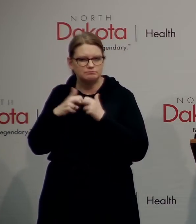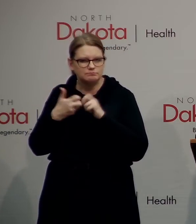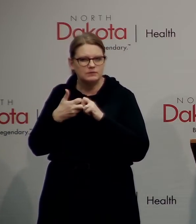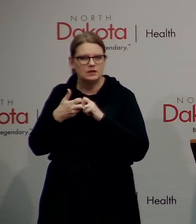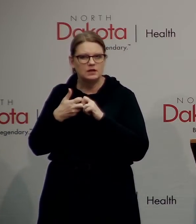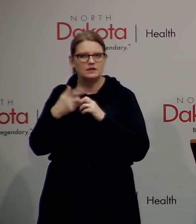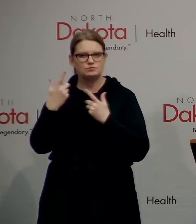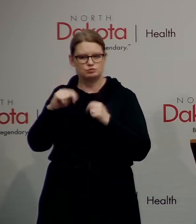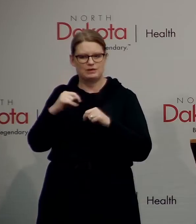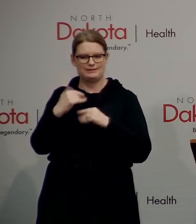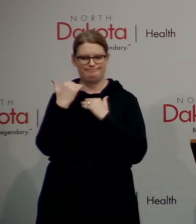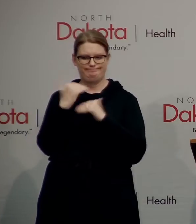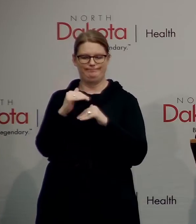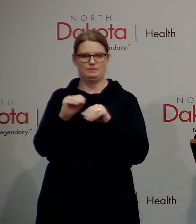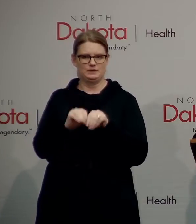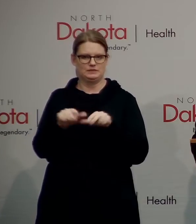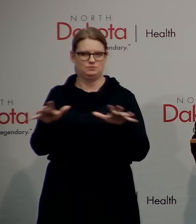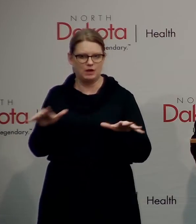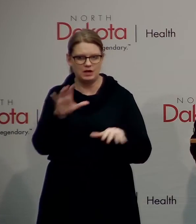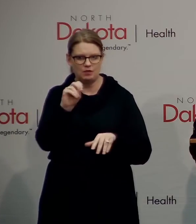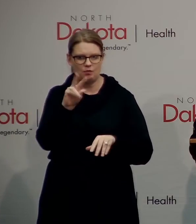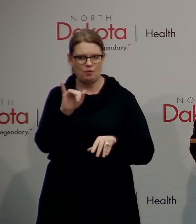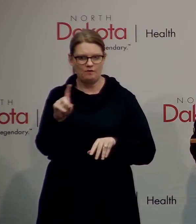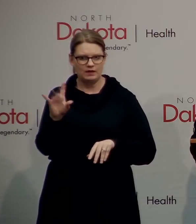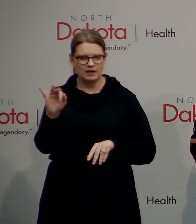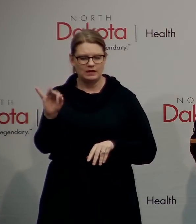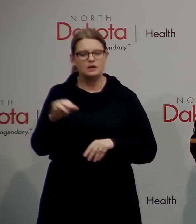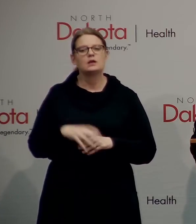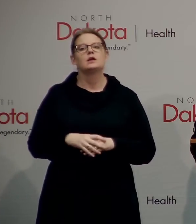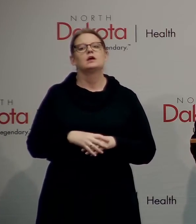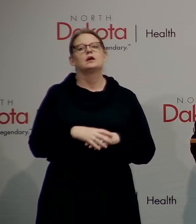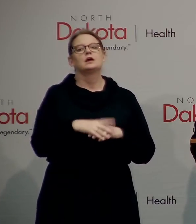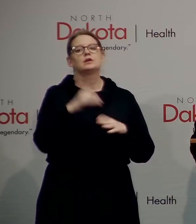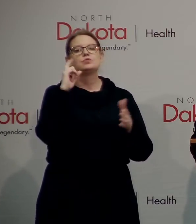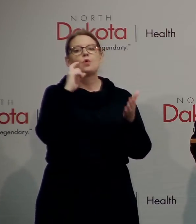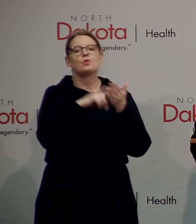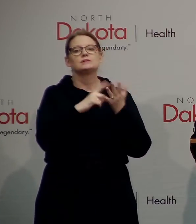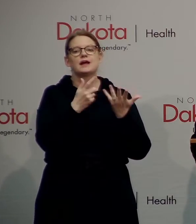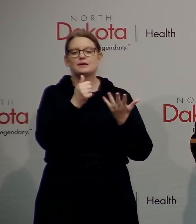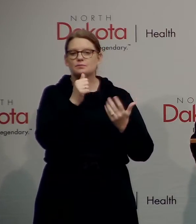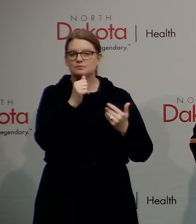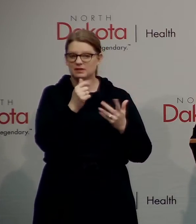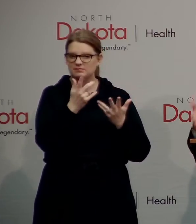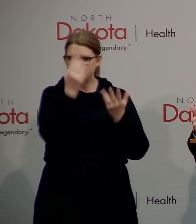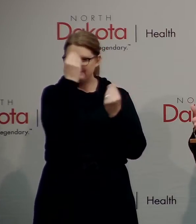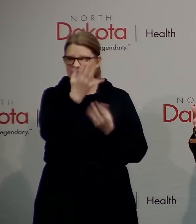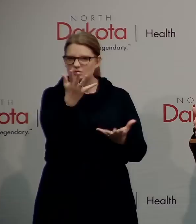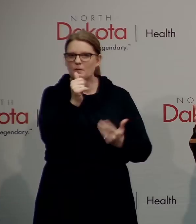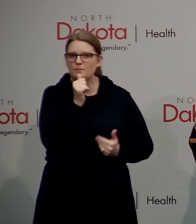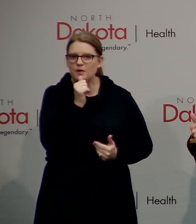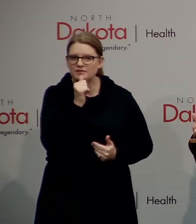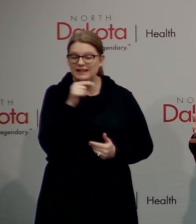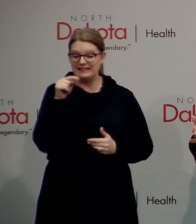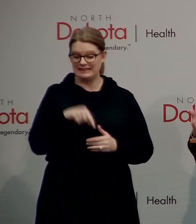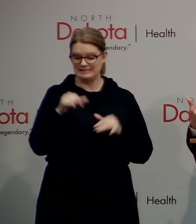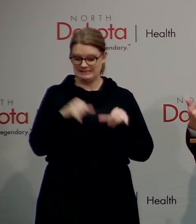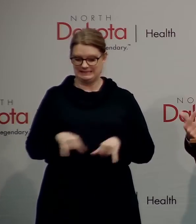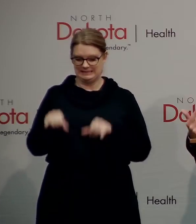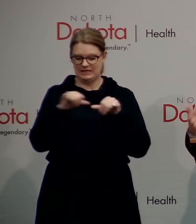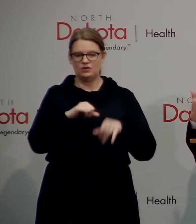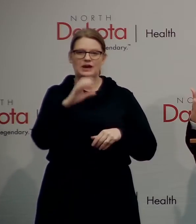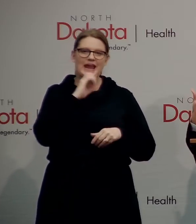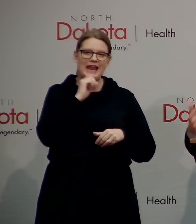the spread of COVID-19. Just a note on privacy. This is the standard we're following, which is